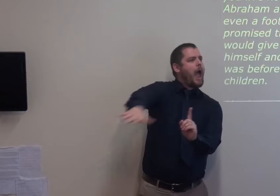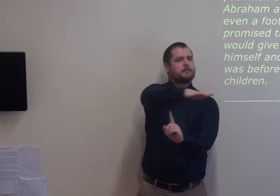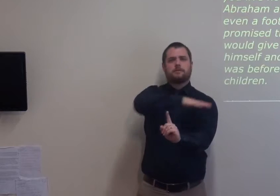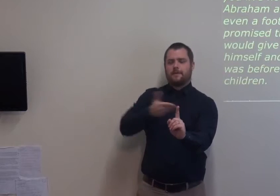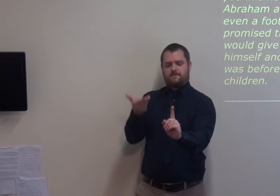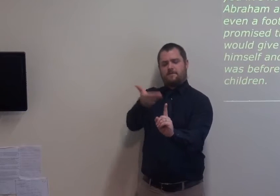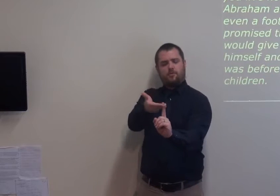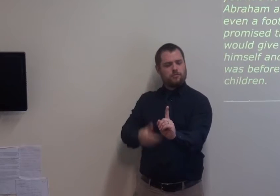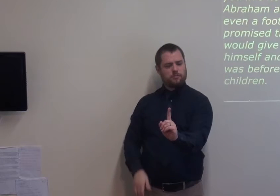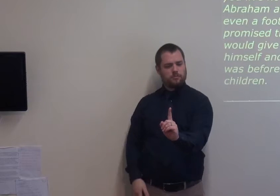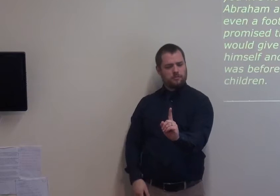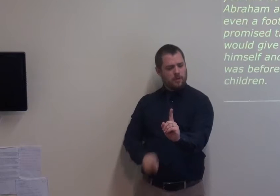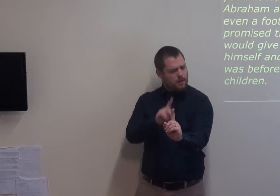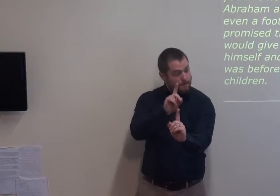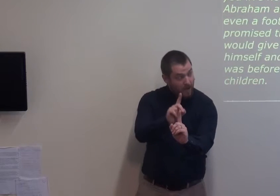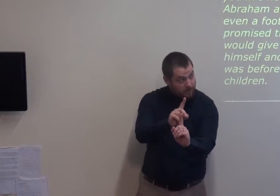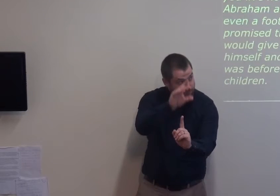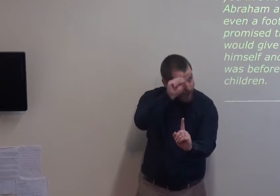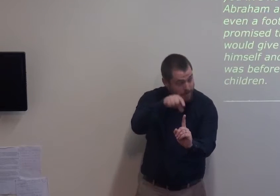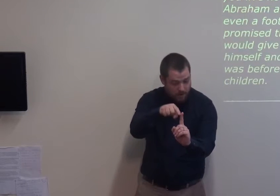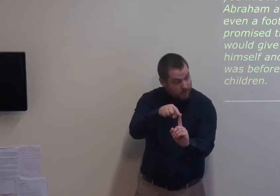This was before Abraham had any children.